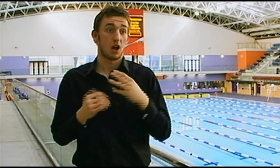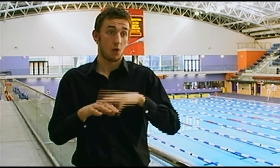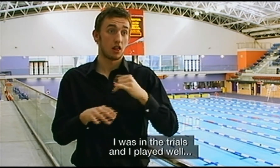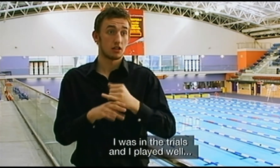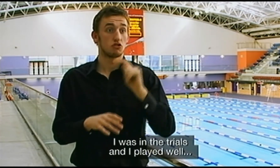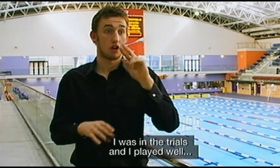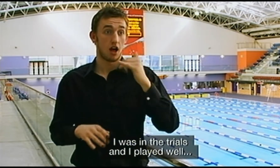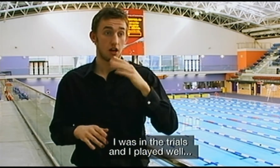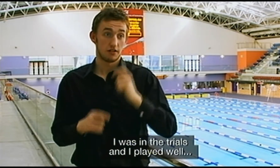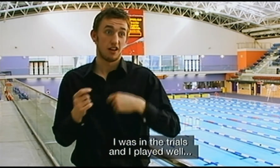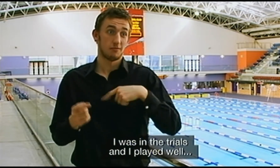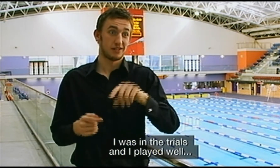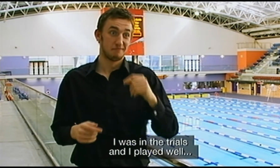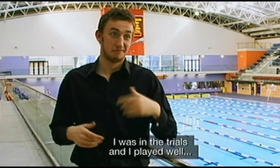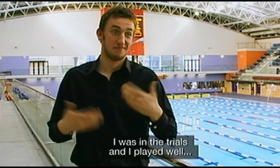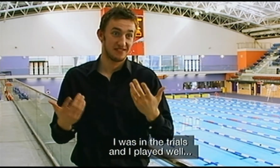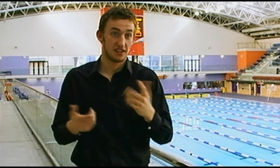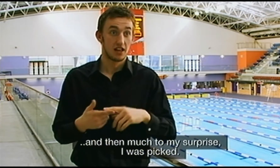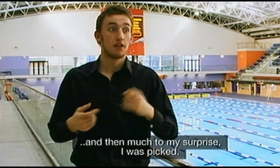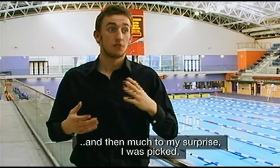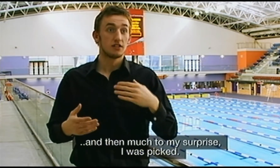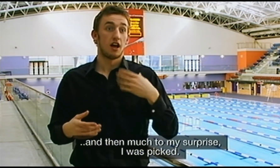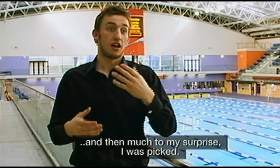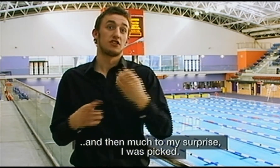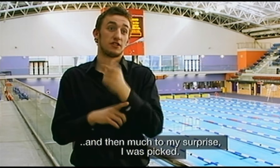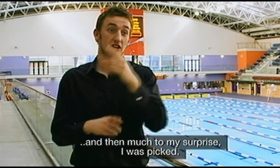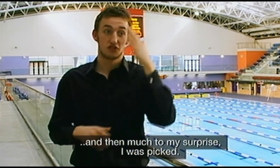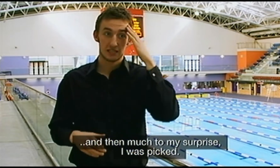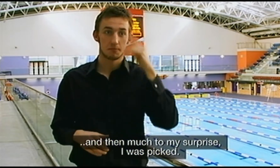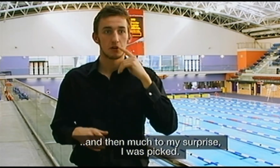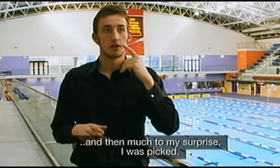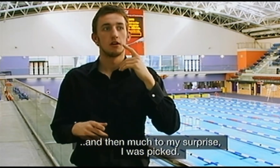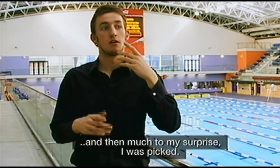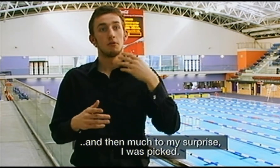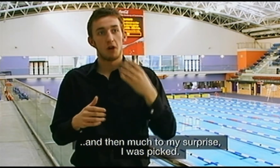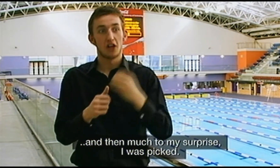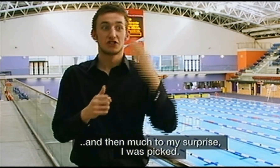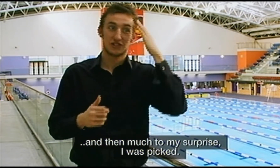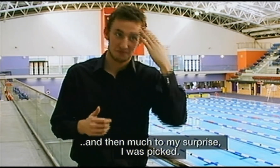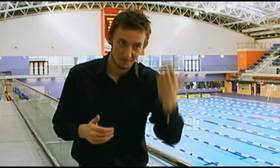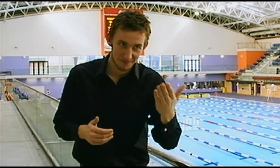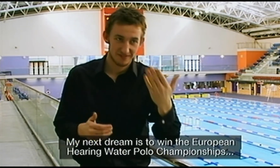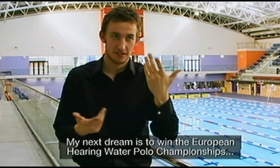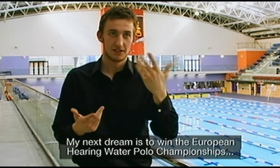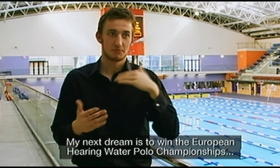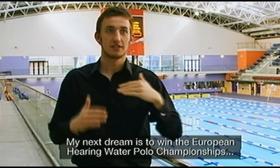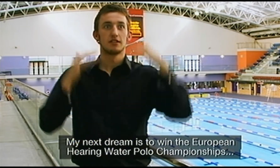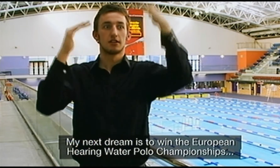I was in the trials and played well, and then, much to my surprise, I was picked. My next dream is to